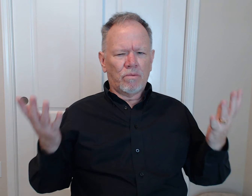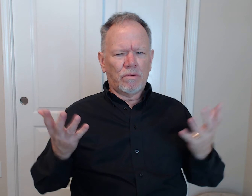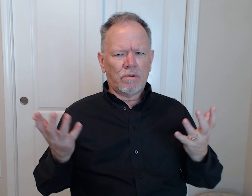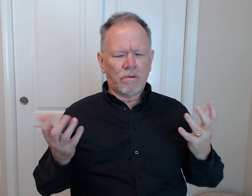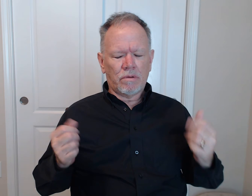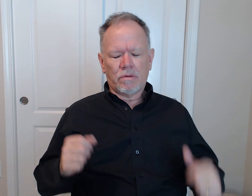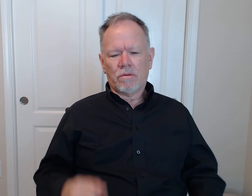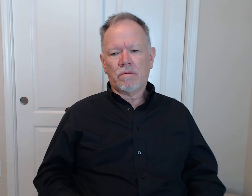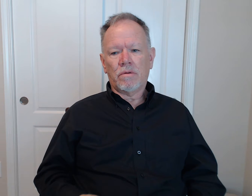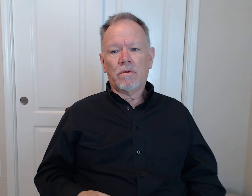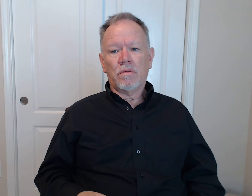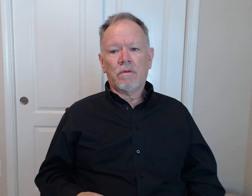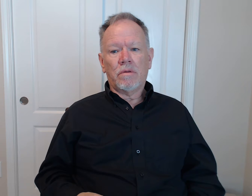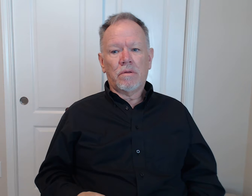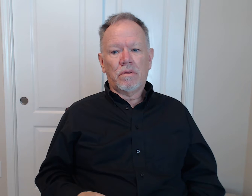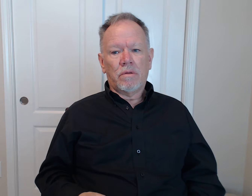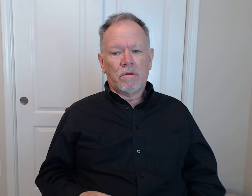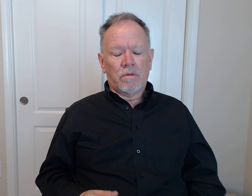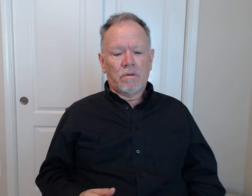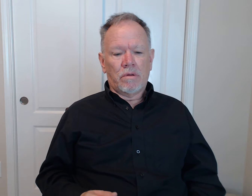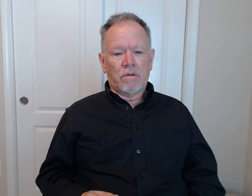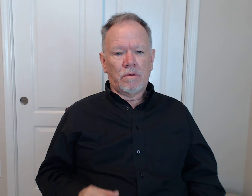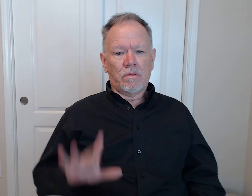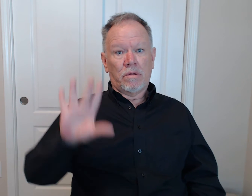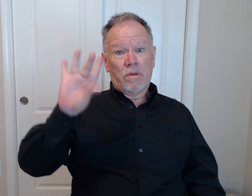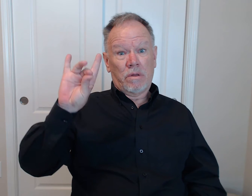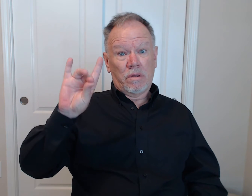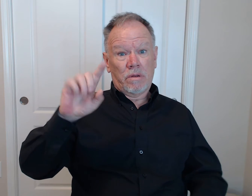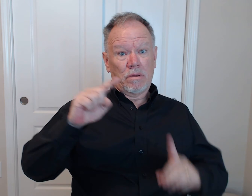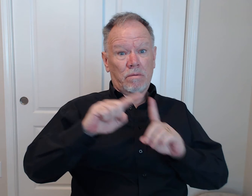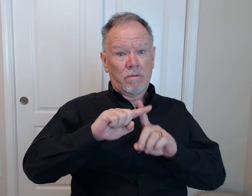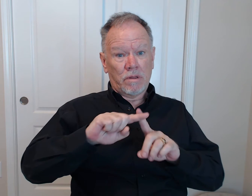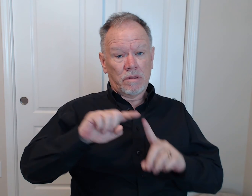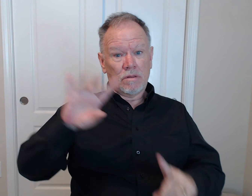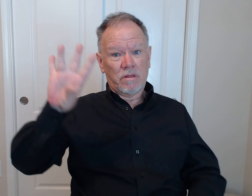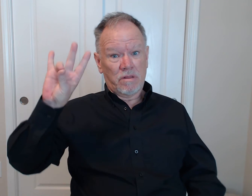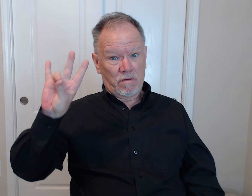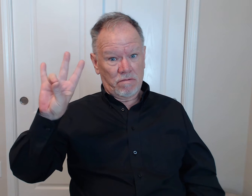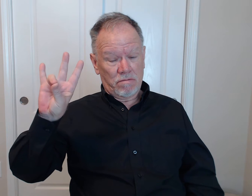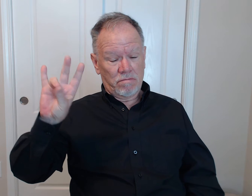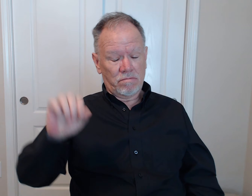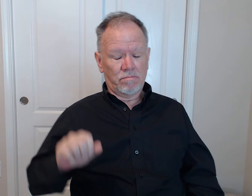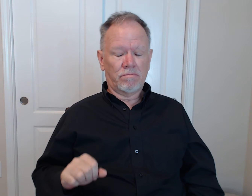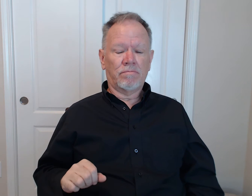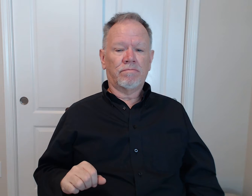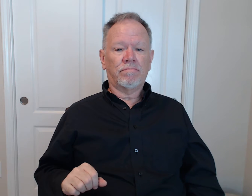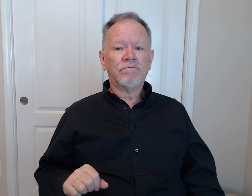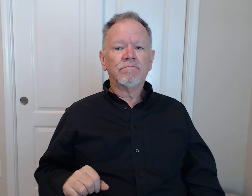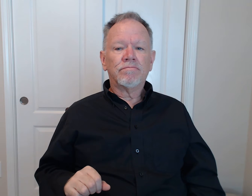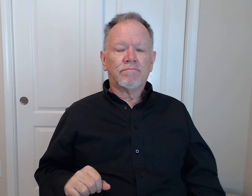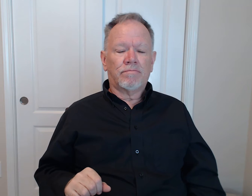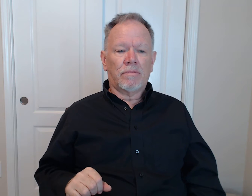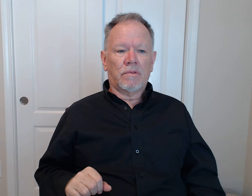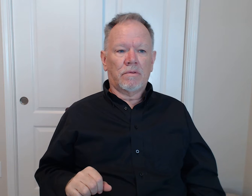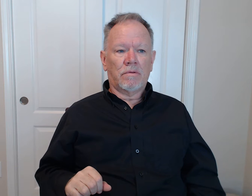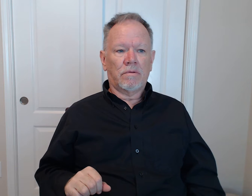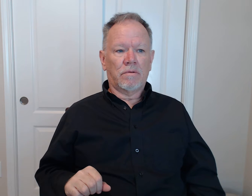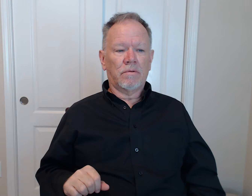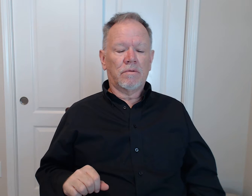What is 8 plus 7? Well, if you can still read this, 8 is right